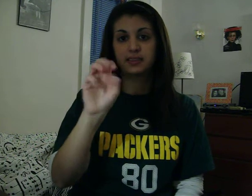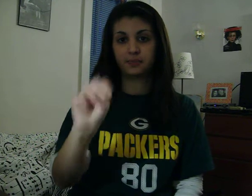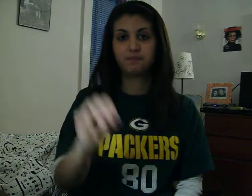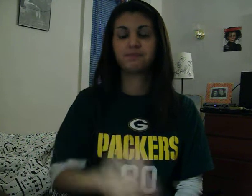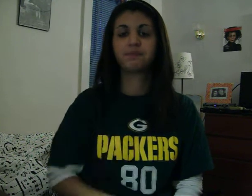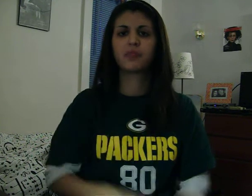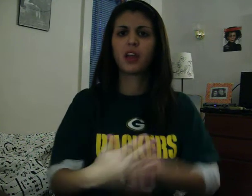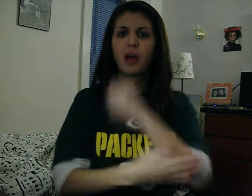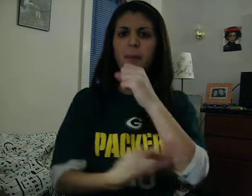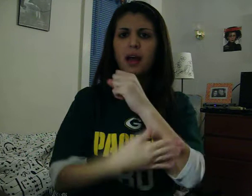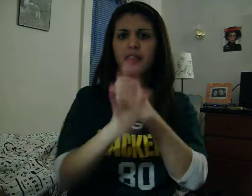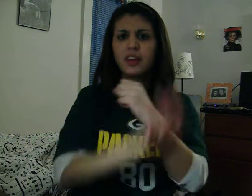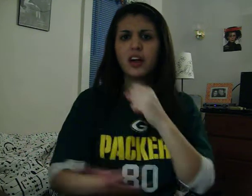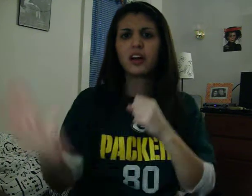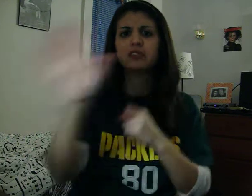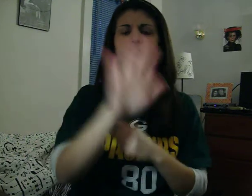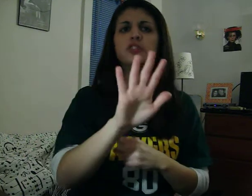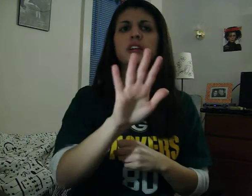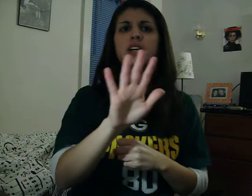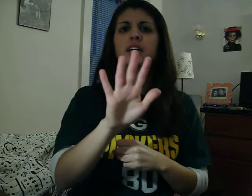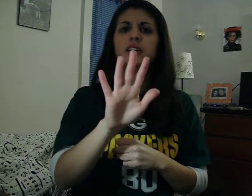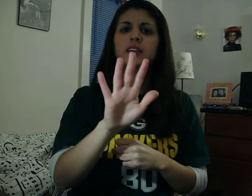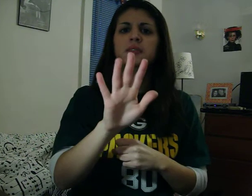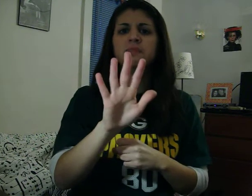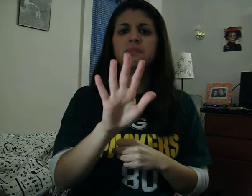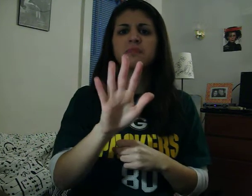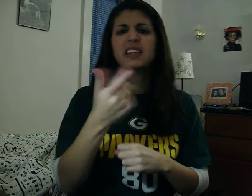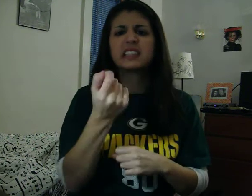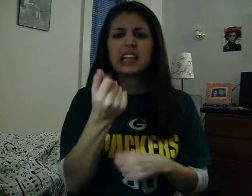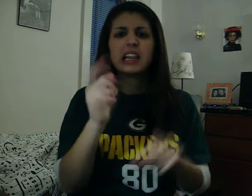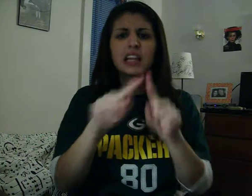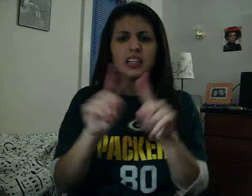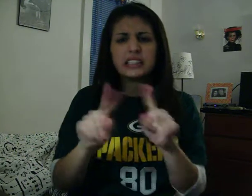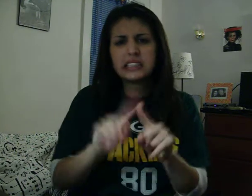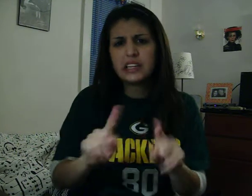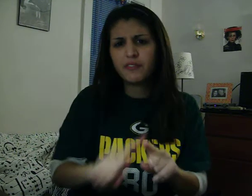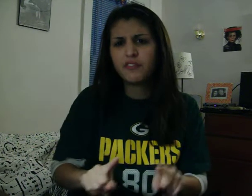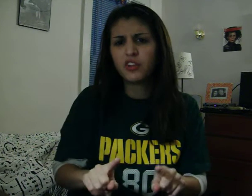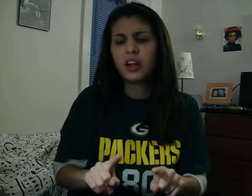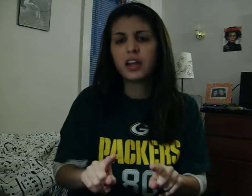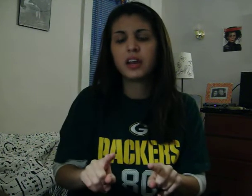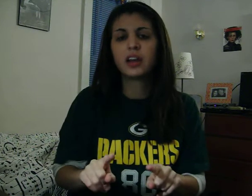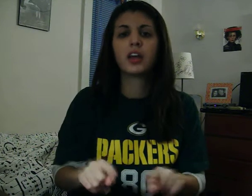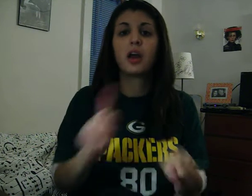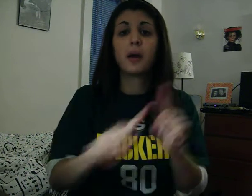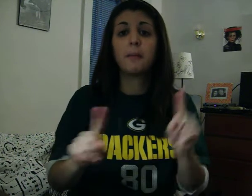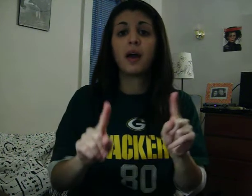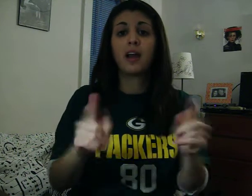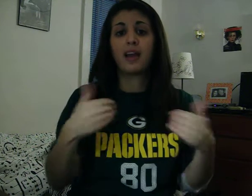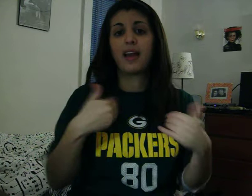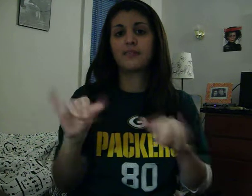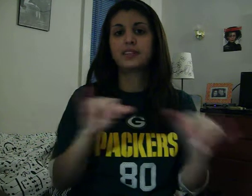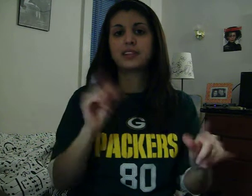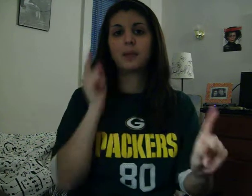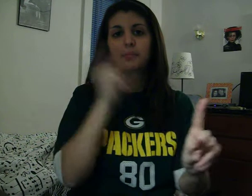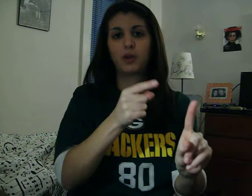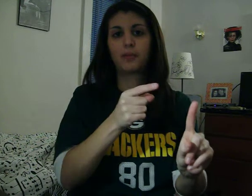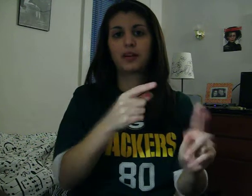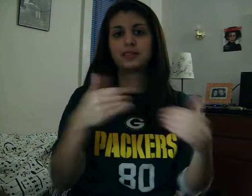somewhat different, but they all achieve the same purpose. There are basically four parts of the criminal justice